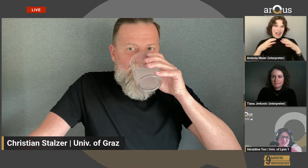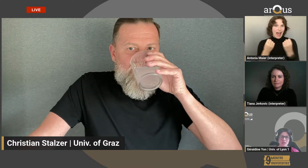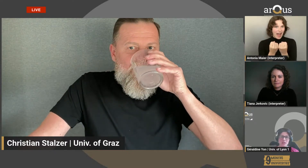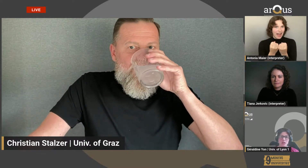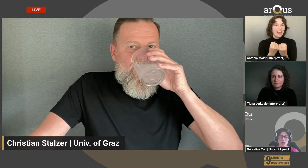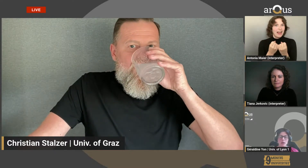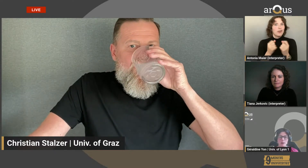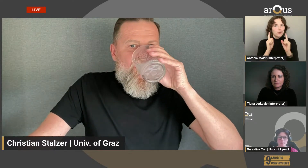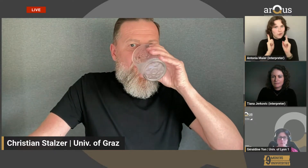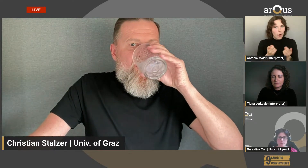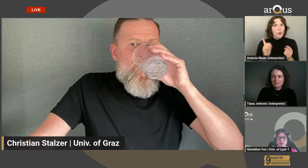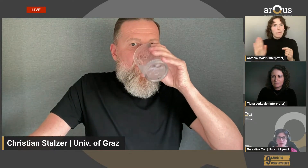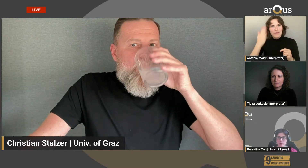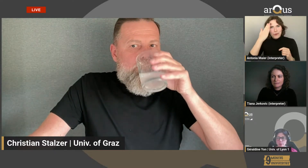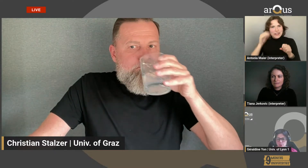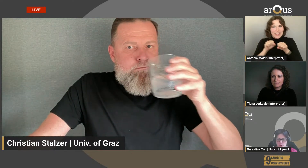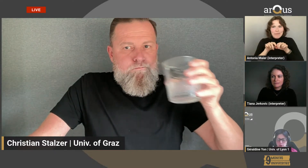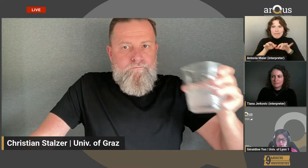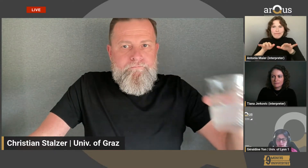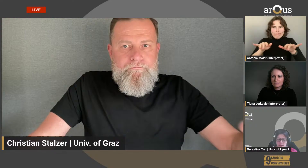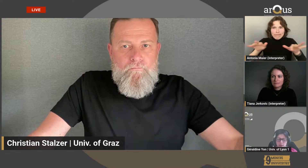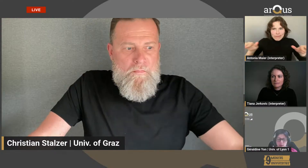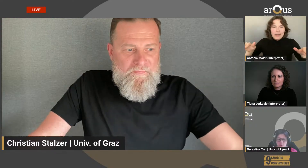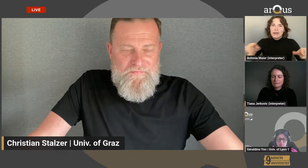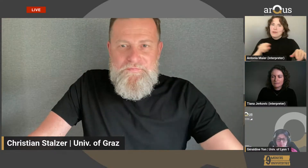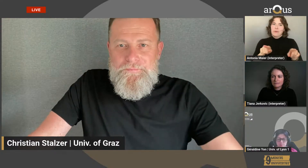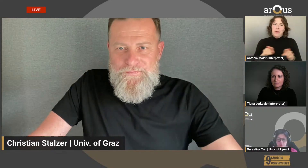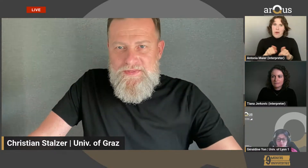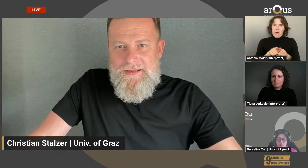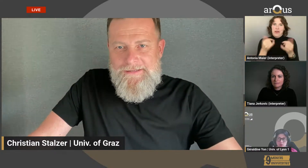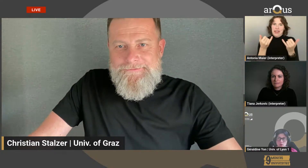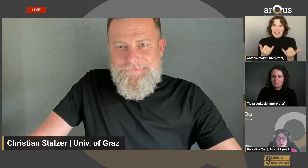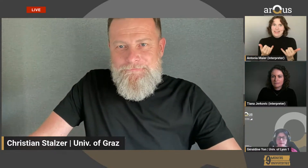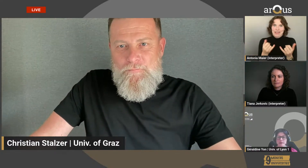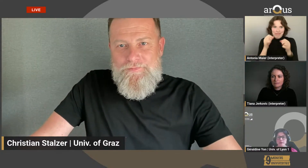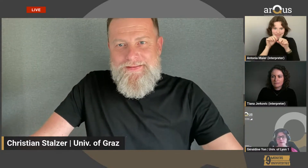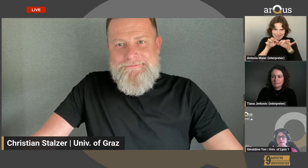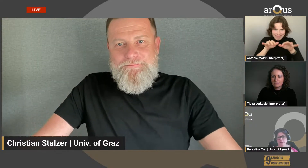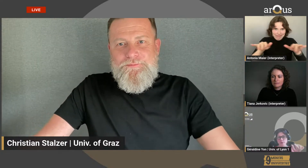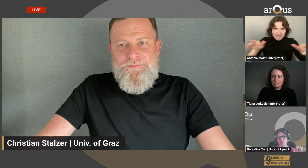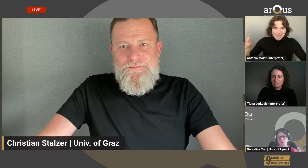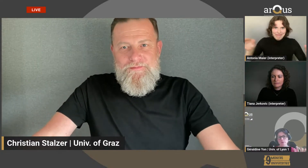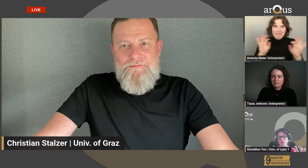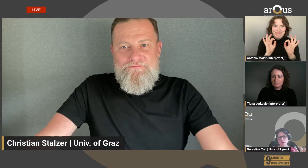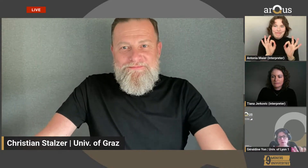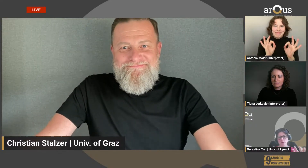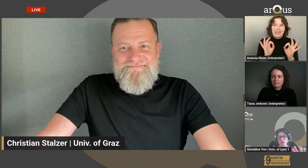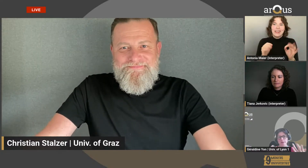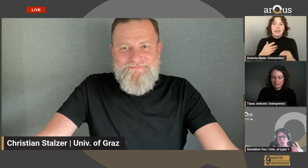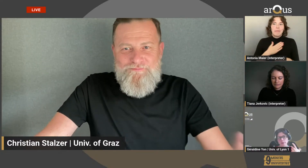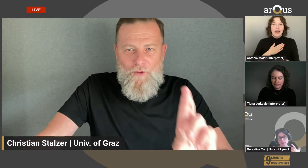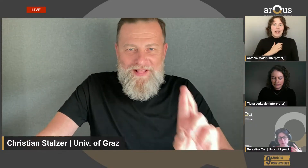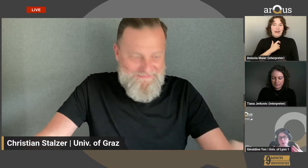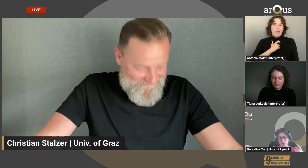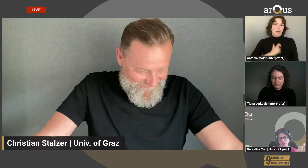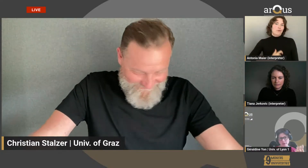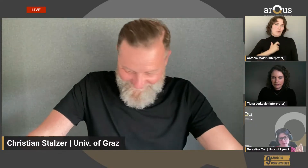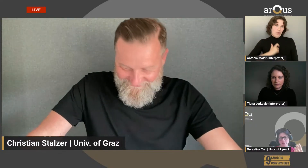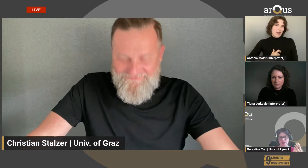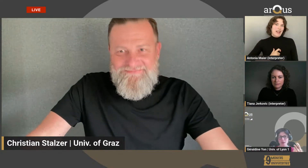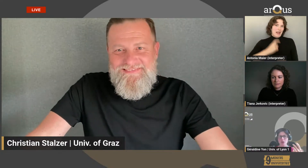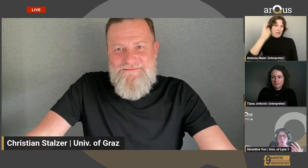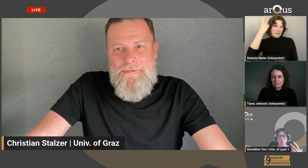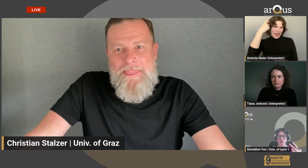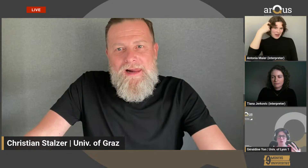point. And personally, I think that sometimes from a hearing people